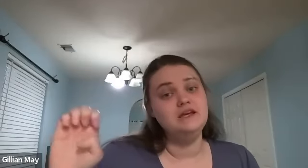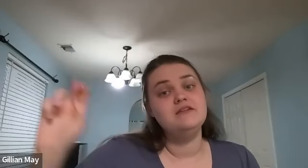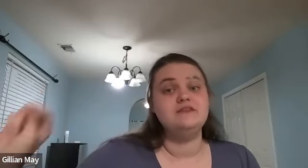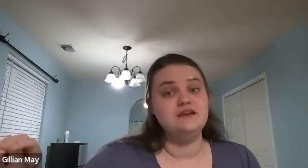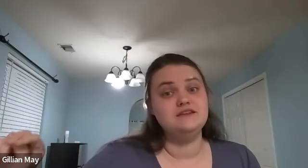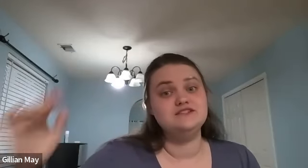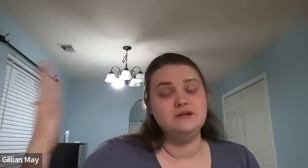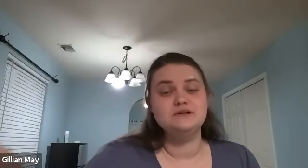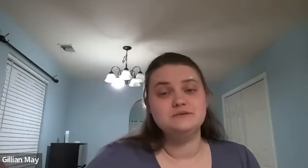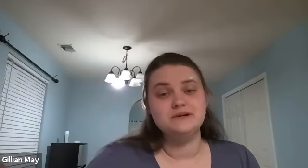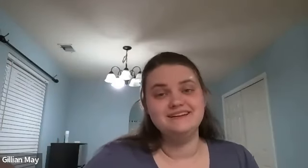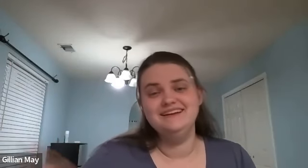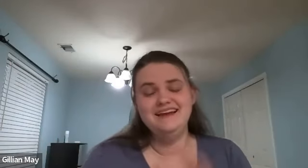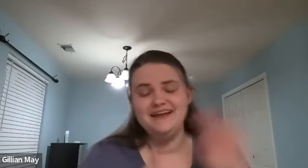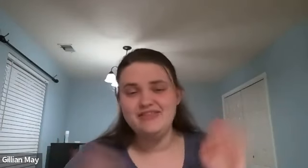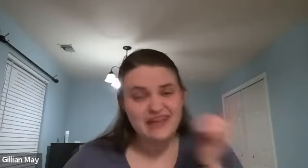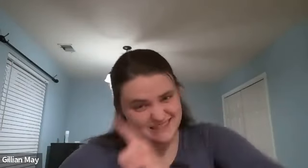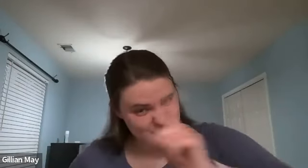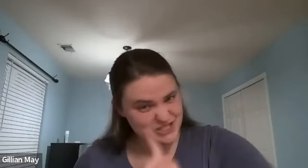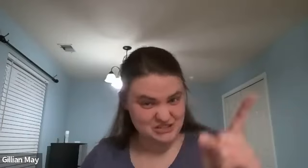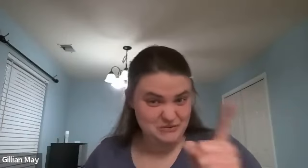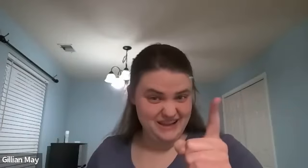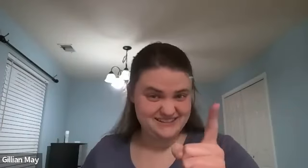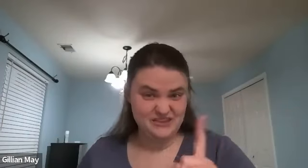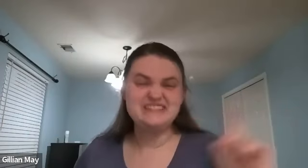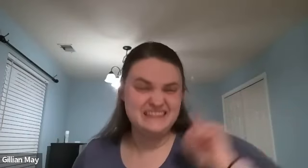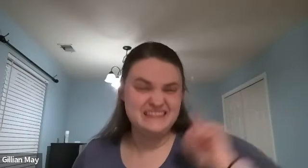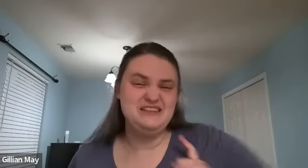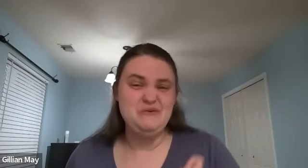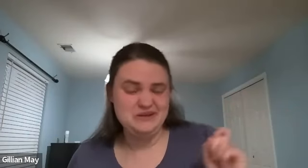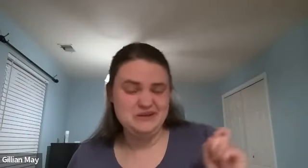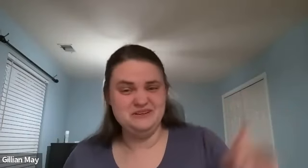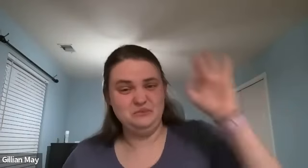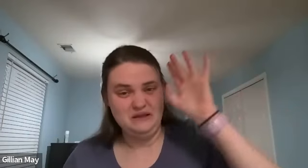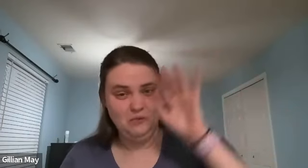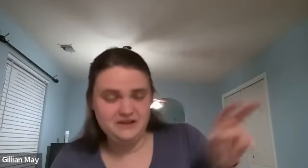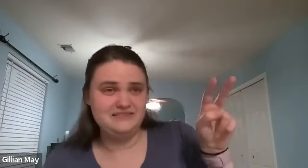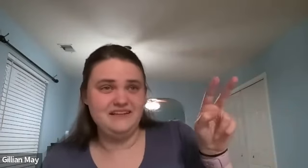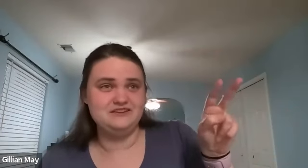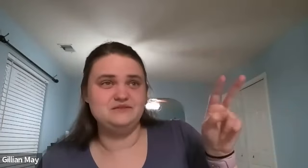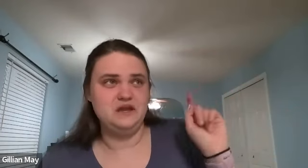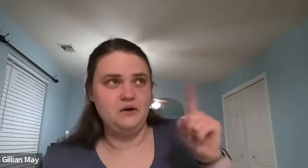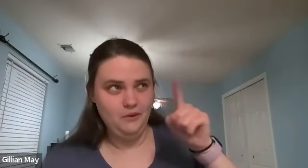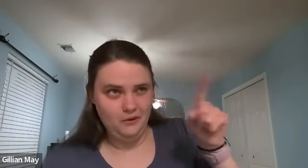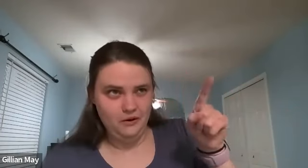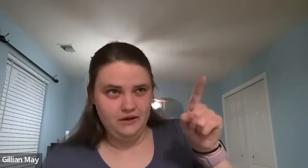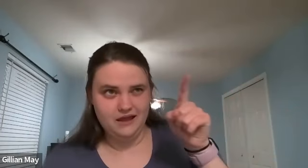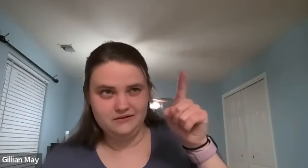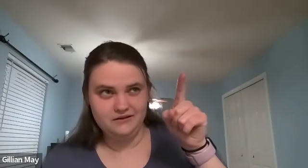and then the N, so we know it's Queen. And that's what you do in ASL. That's literally what we do is we look at the letters and we go, okay,